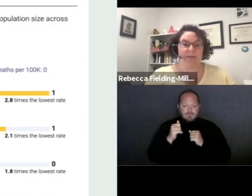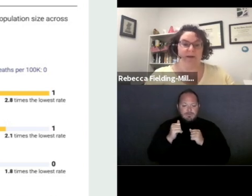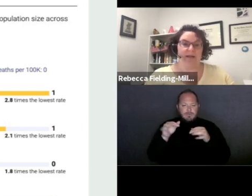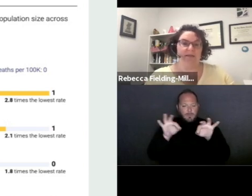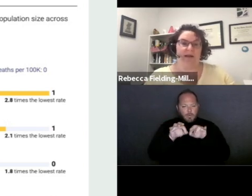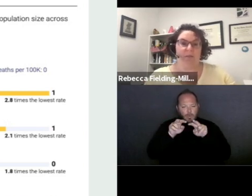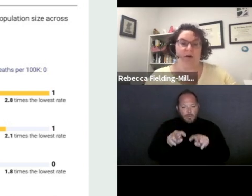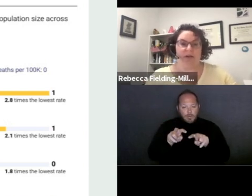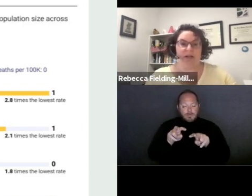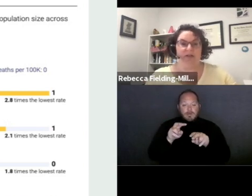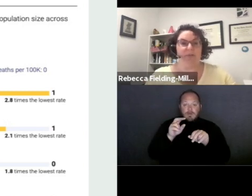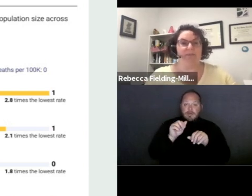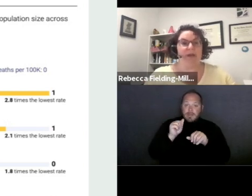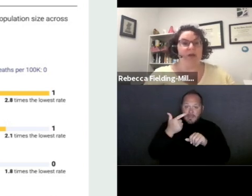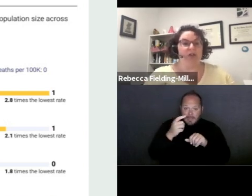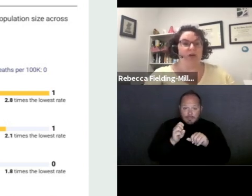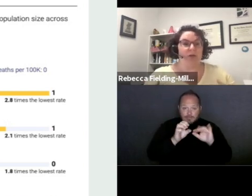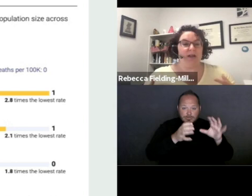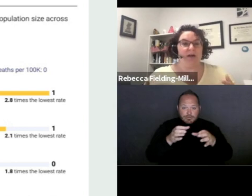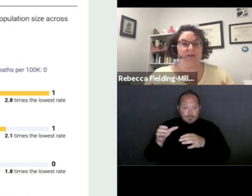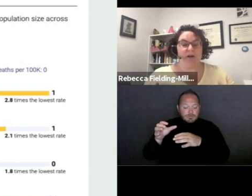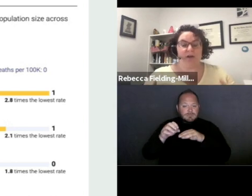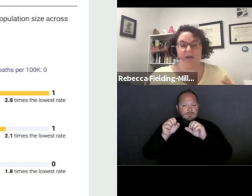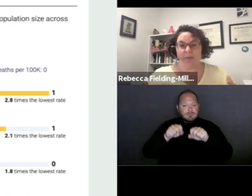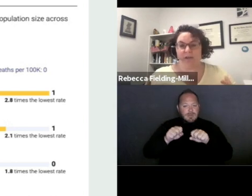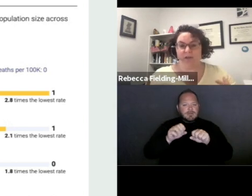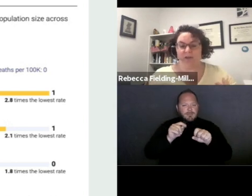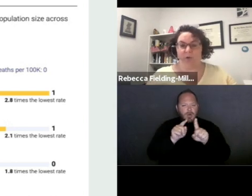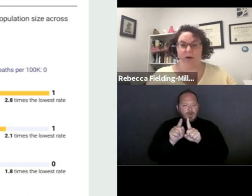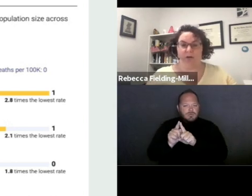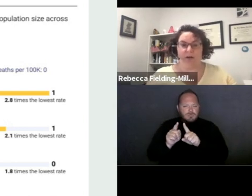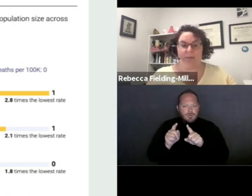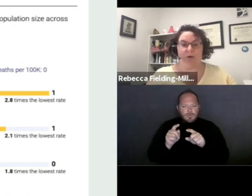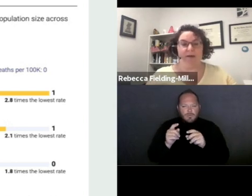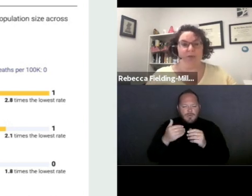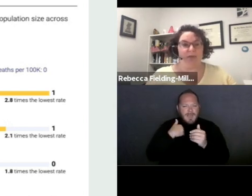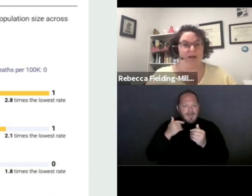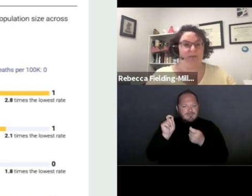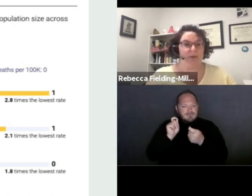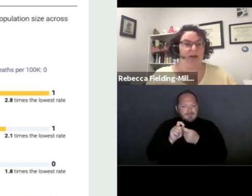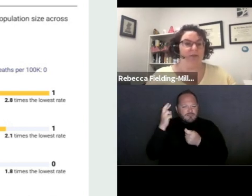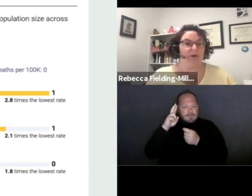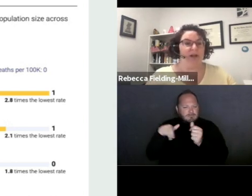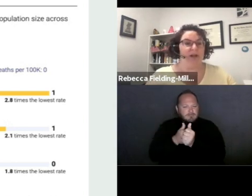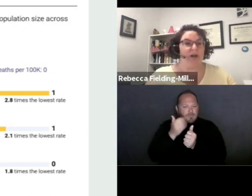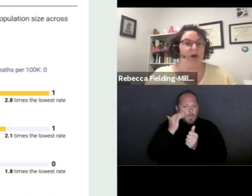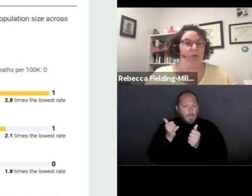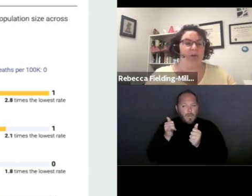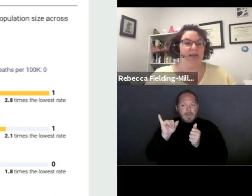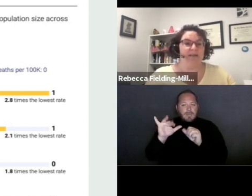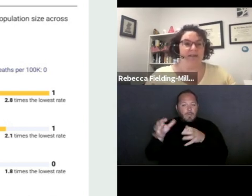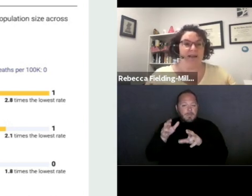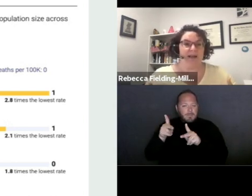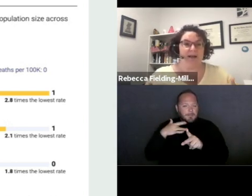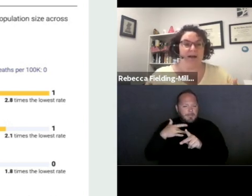certain people are getting sick more than others. So here, these are some more graphs with data from California, where